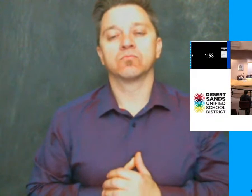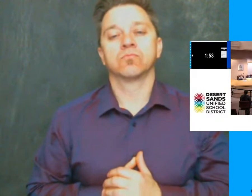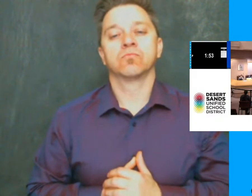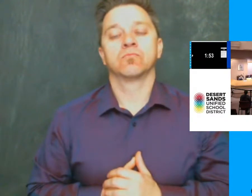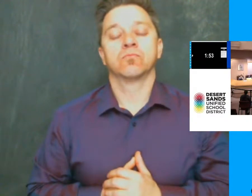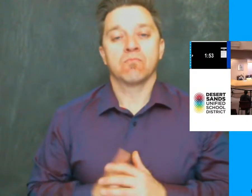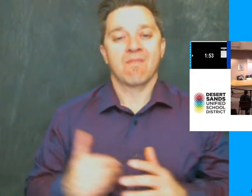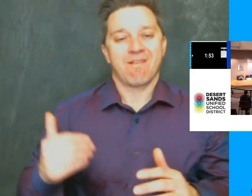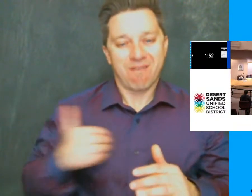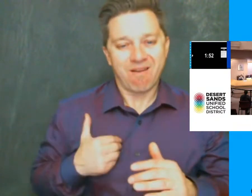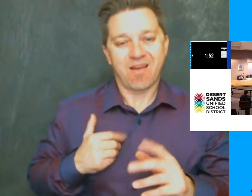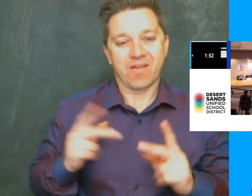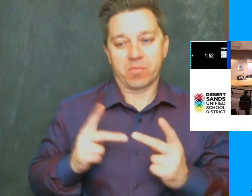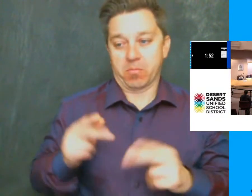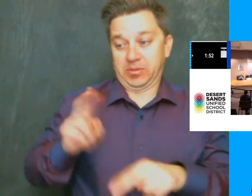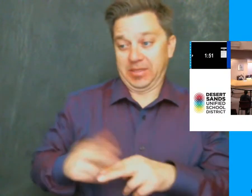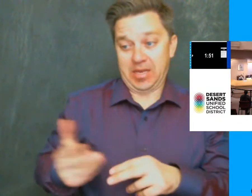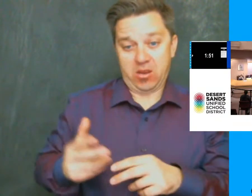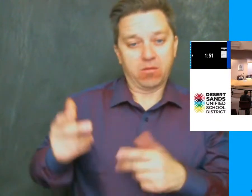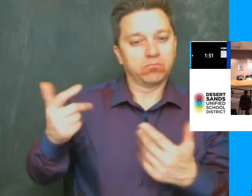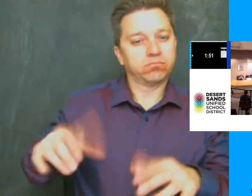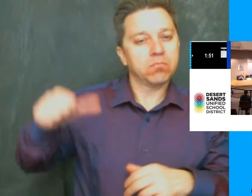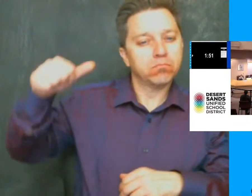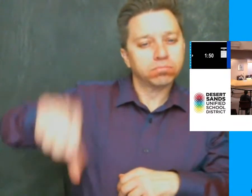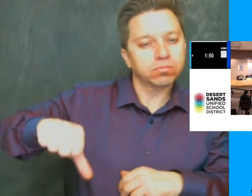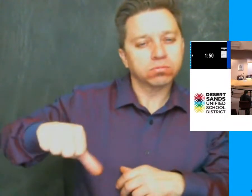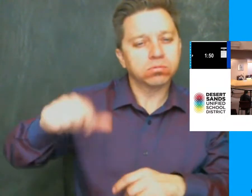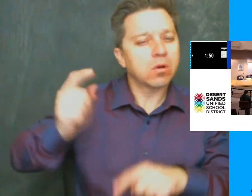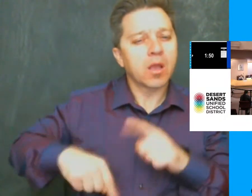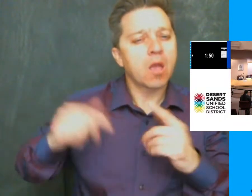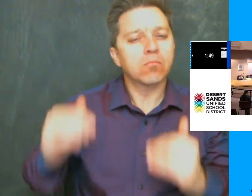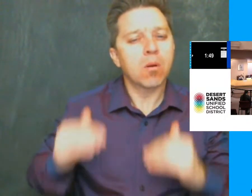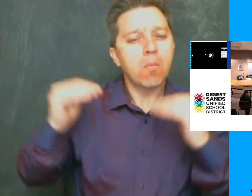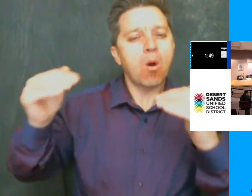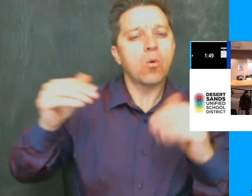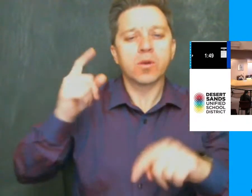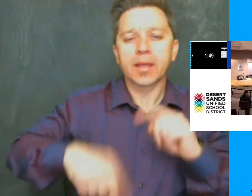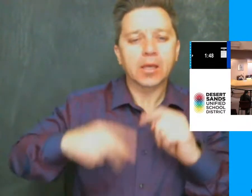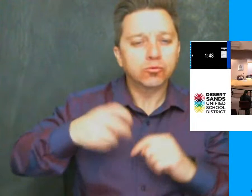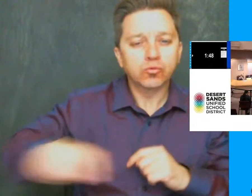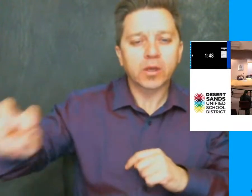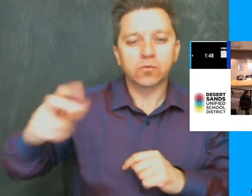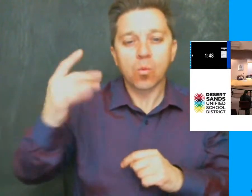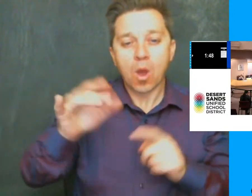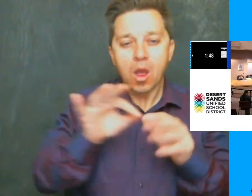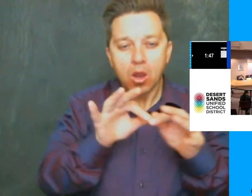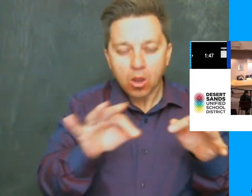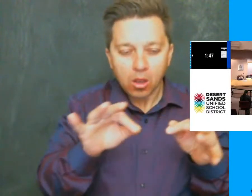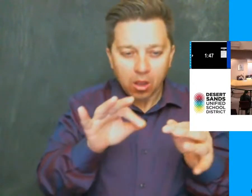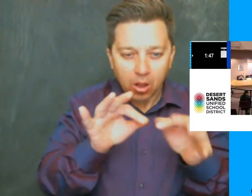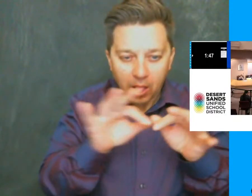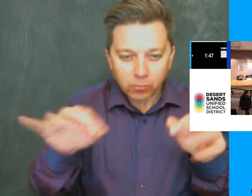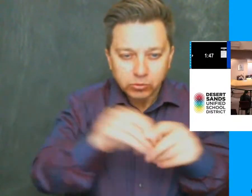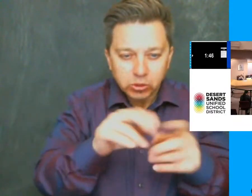There are people sitting here who have been denied promotions and transfers because the contract language isn't being followed,